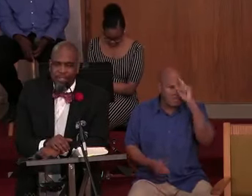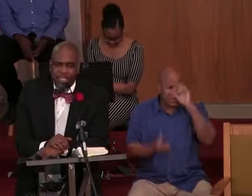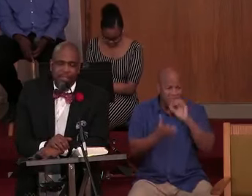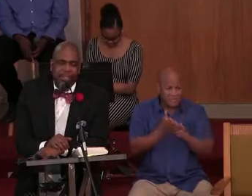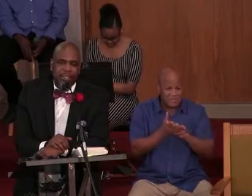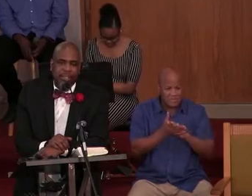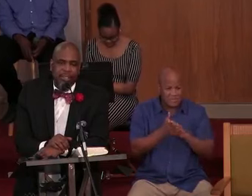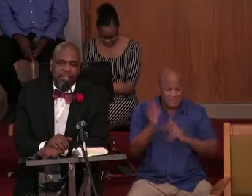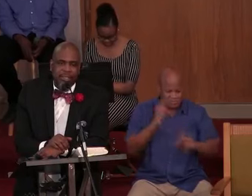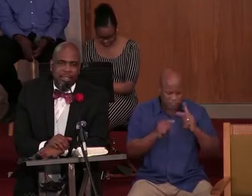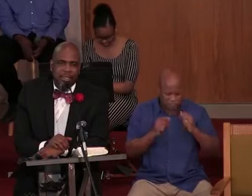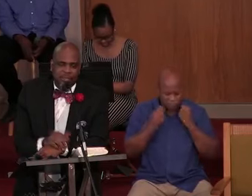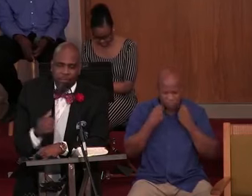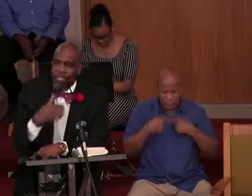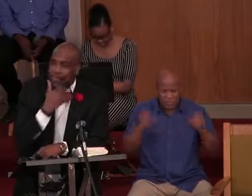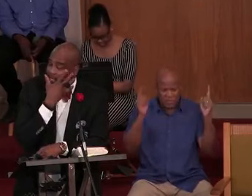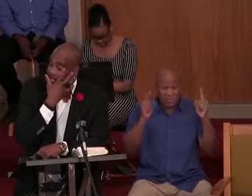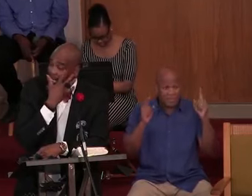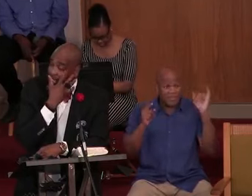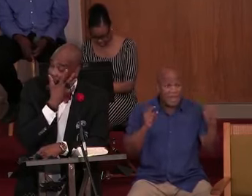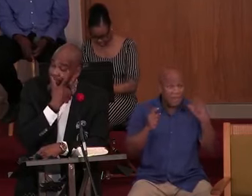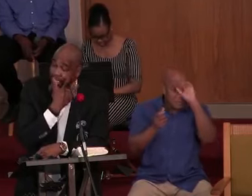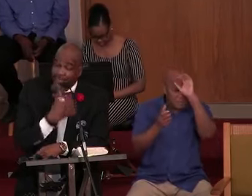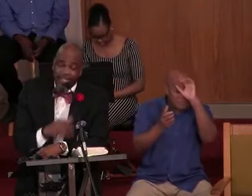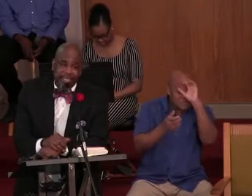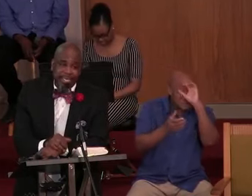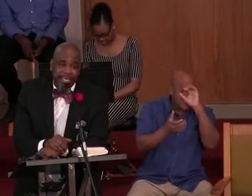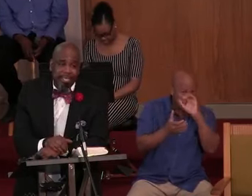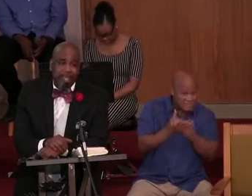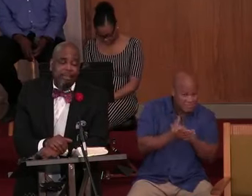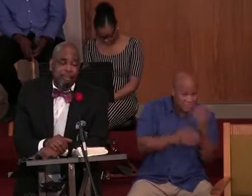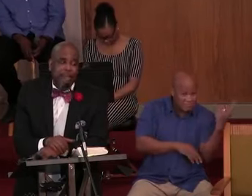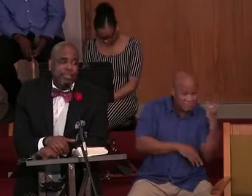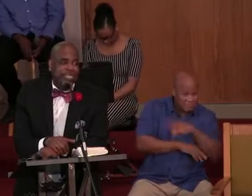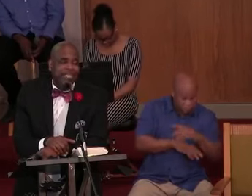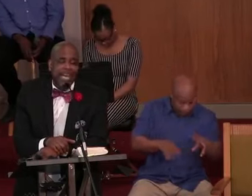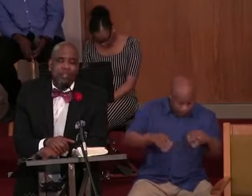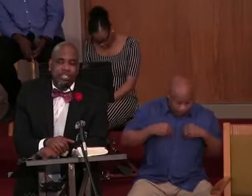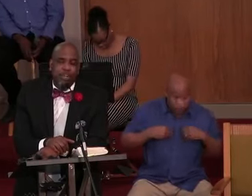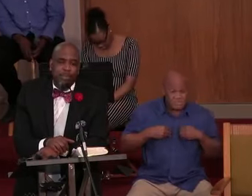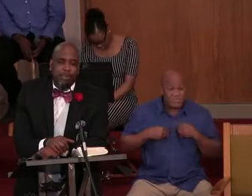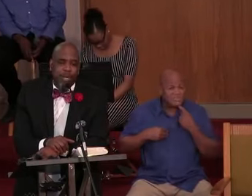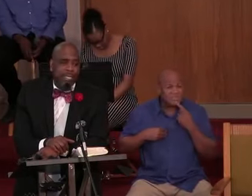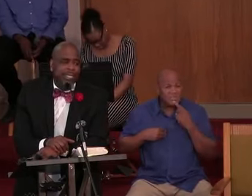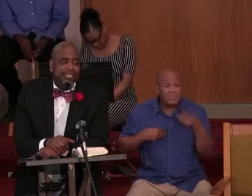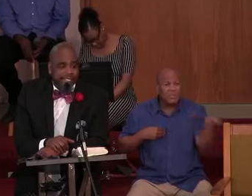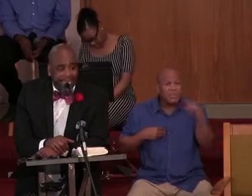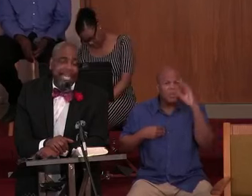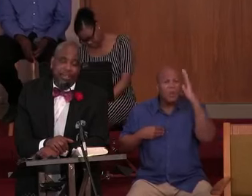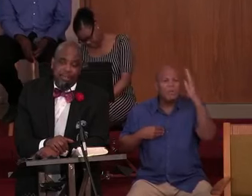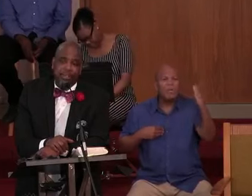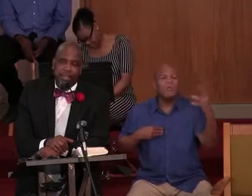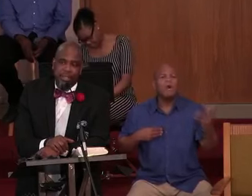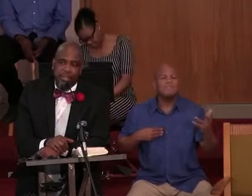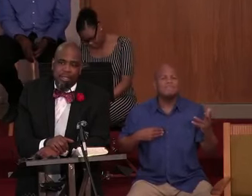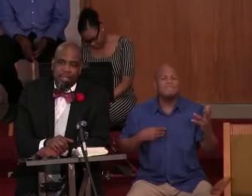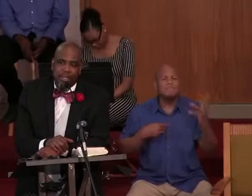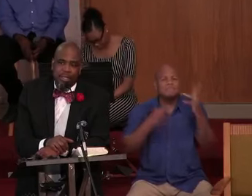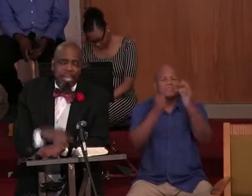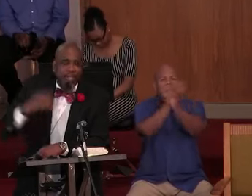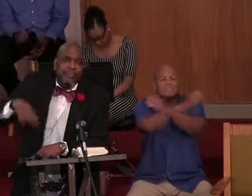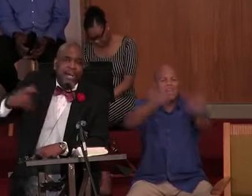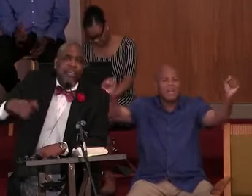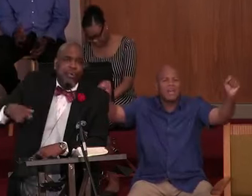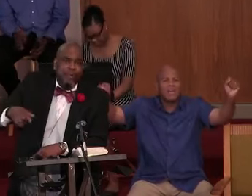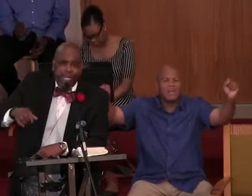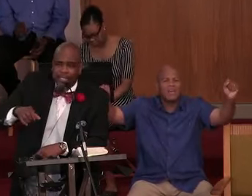and receive it. If you believe that today and you receive that today, the Bible said thou shalt be what? Saved.